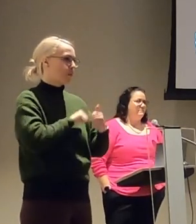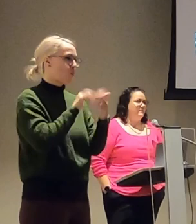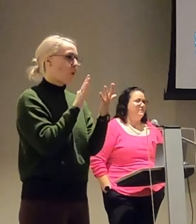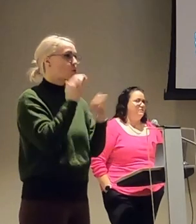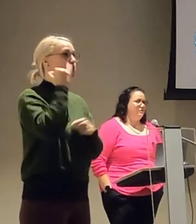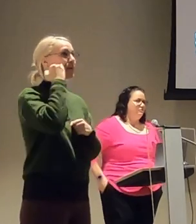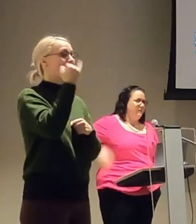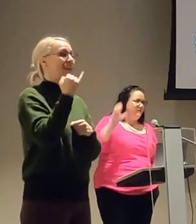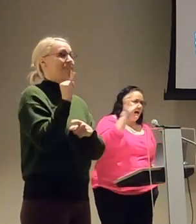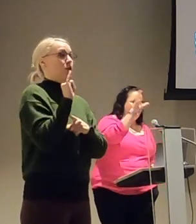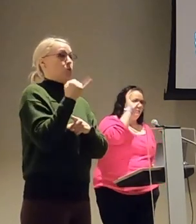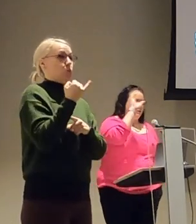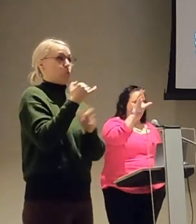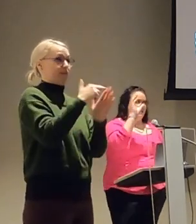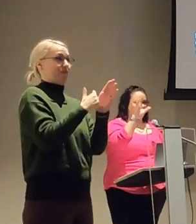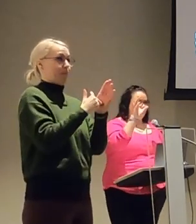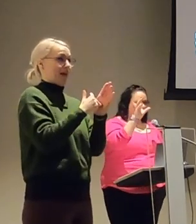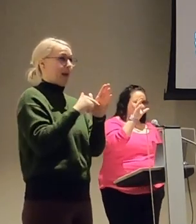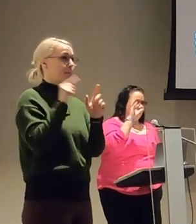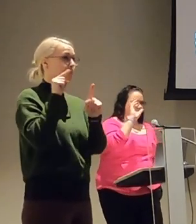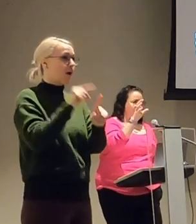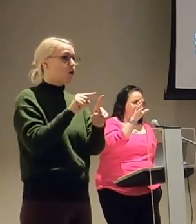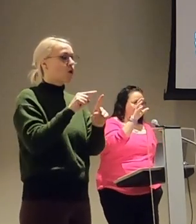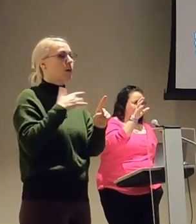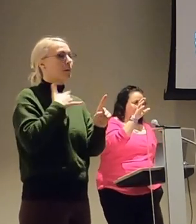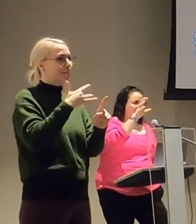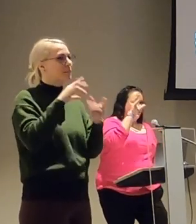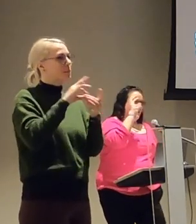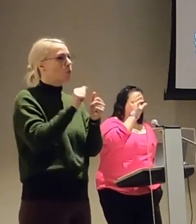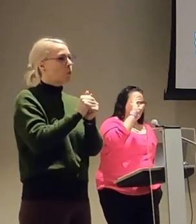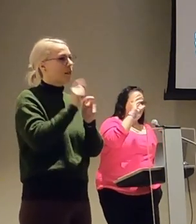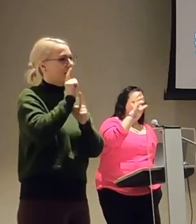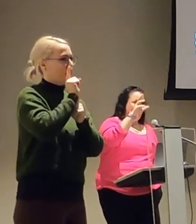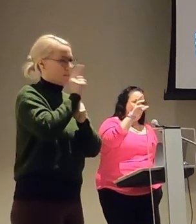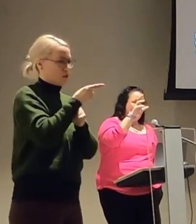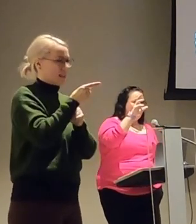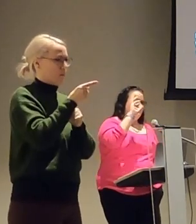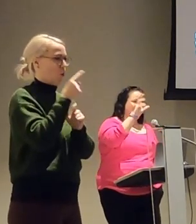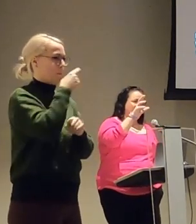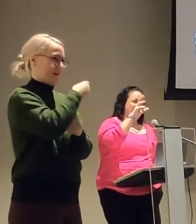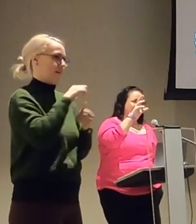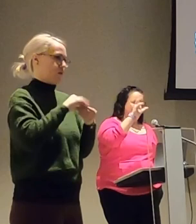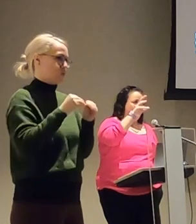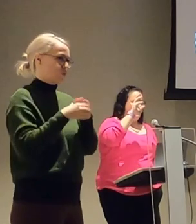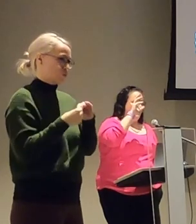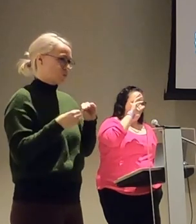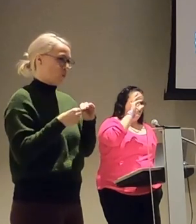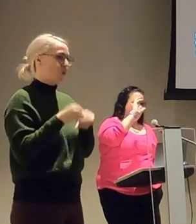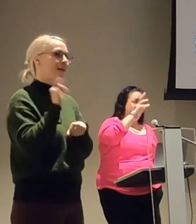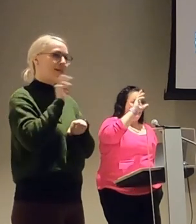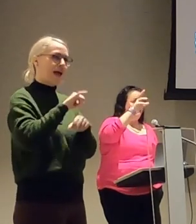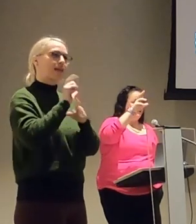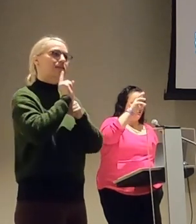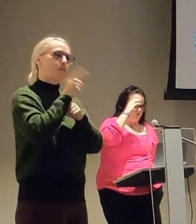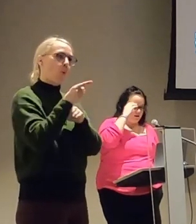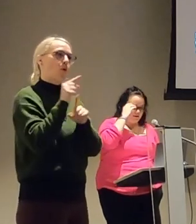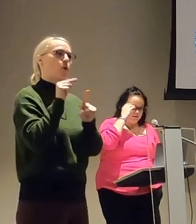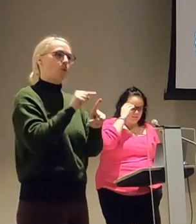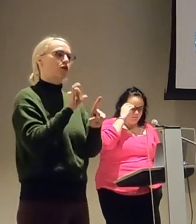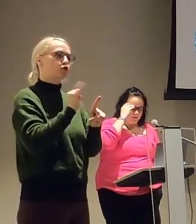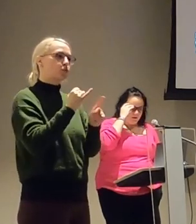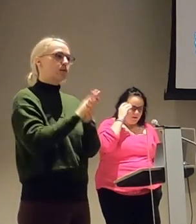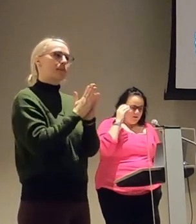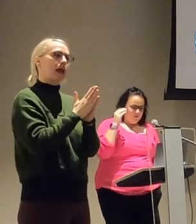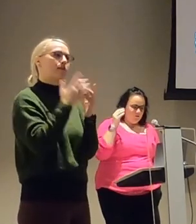has something to do with that particular moment in the story. That is the moment when she became